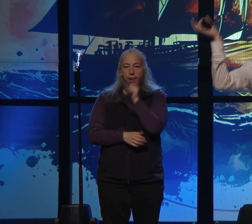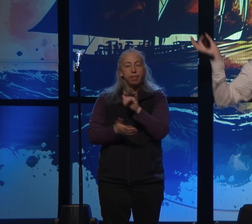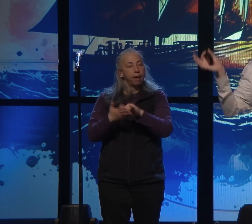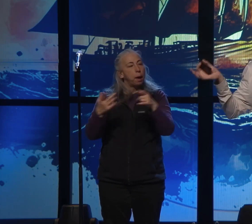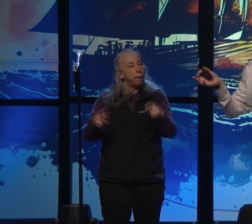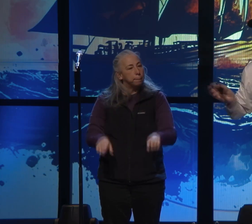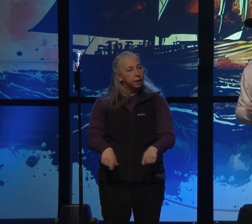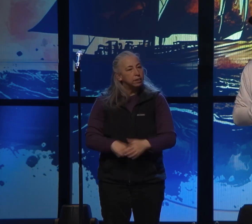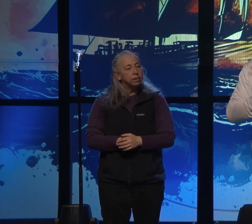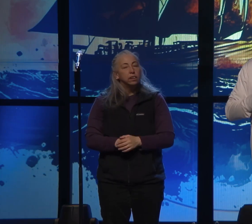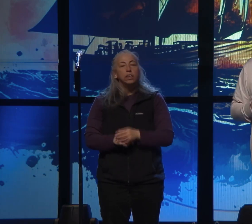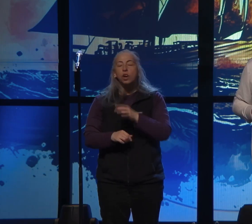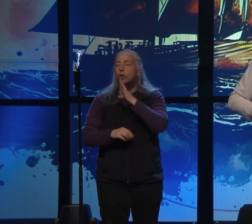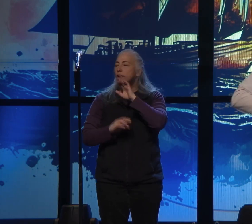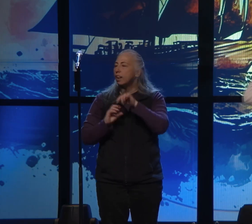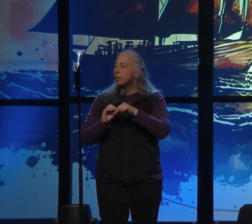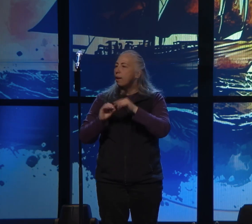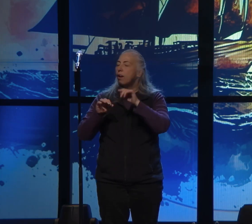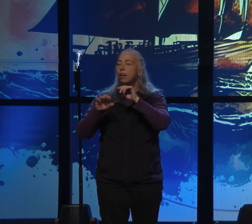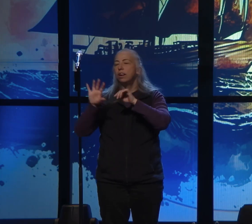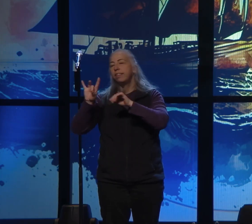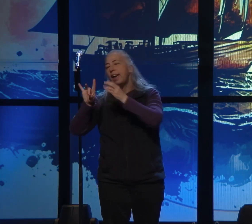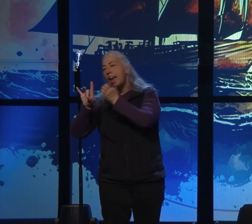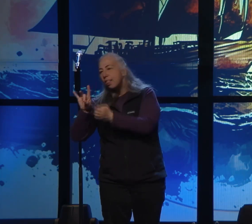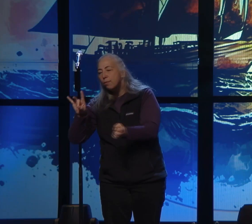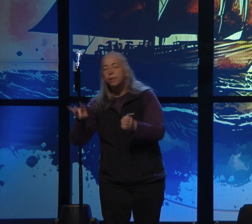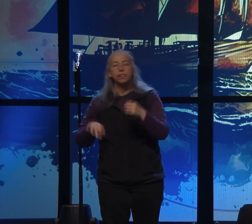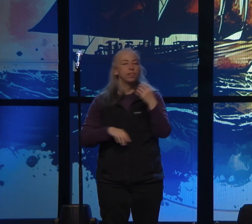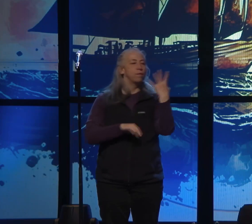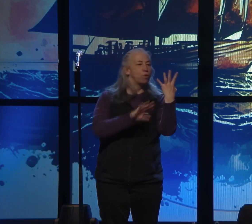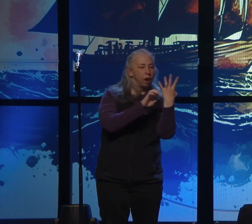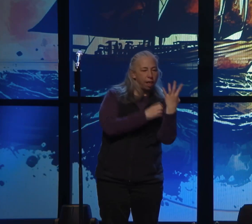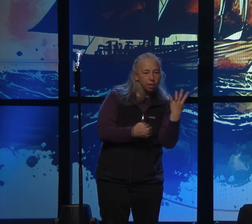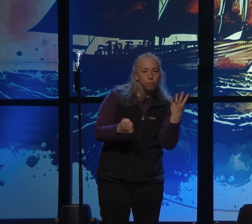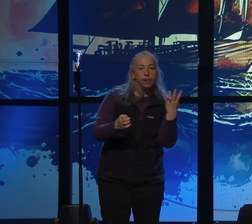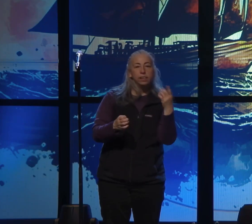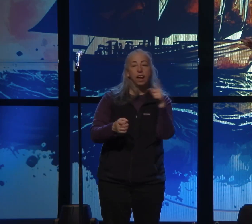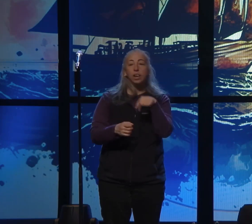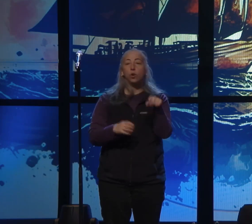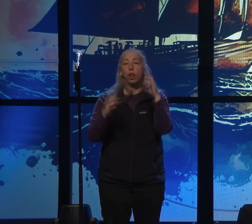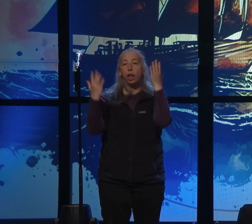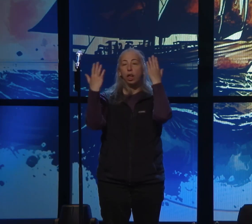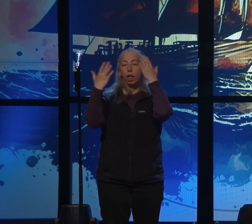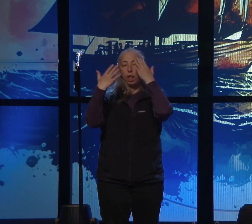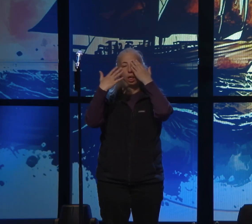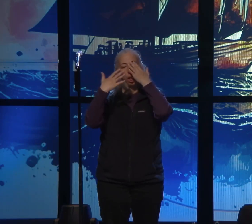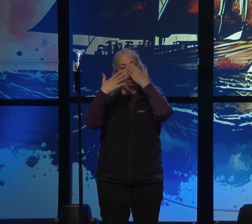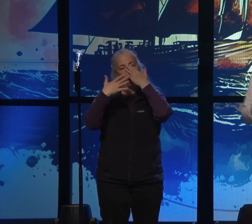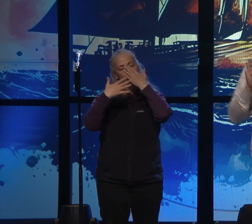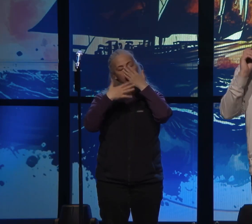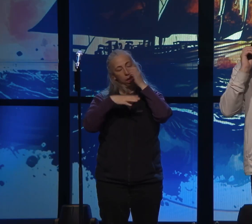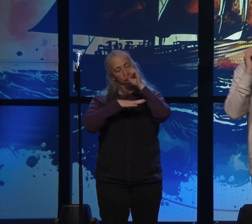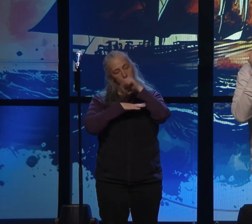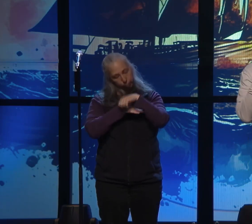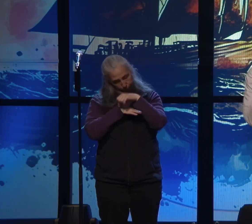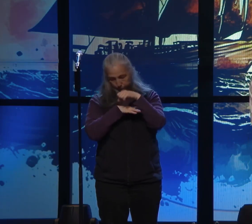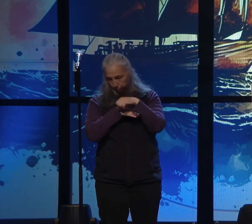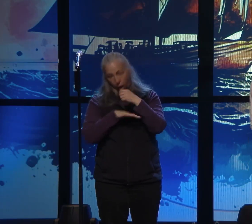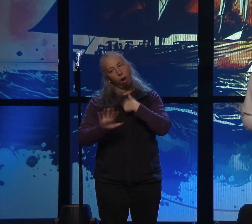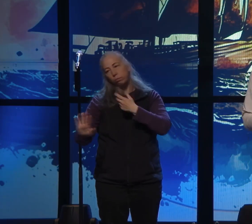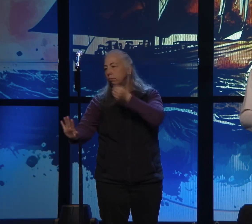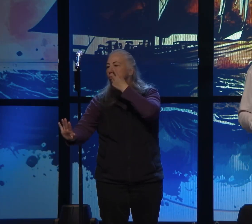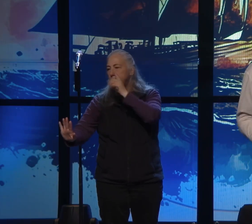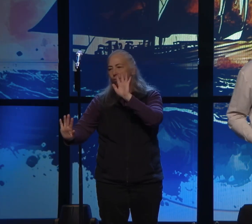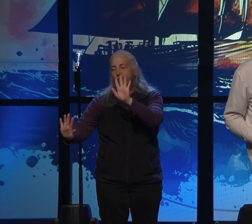of theory. We've talked about all these 8 principles and these 4 things, and your eyes were glazing over, and some of you nodded off. I totally get it, right? But in